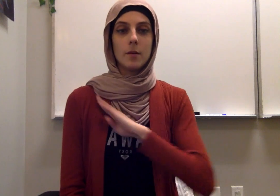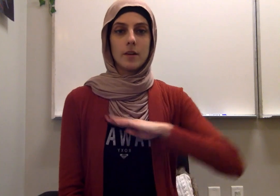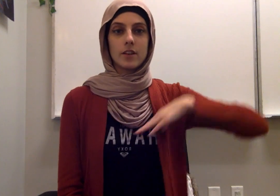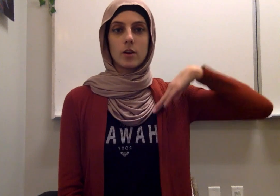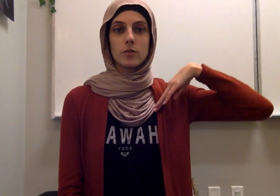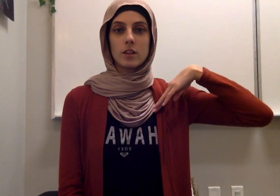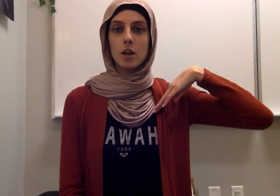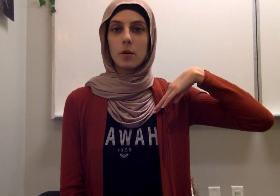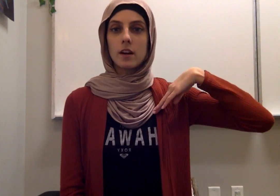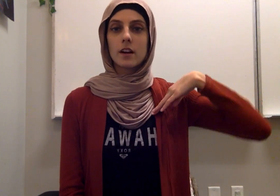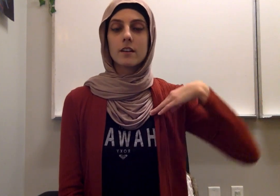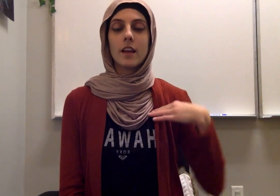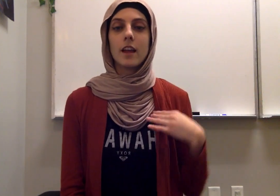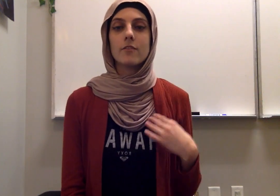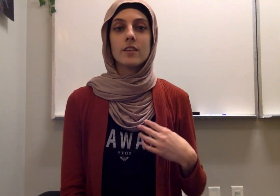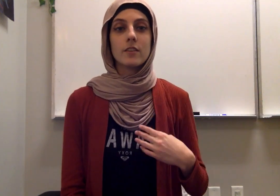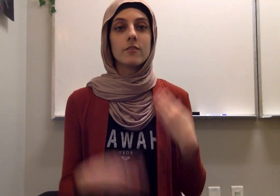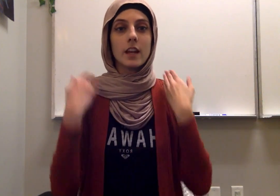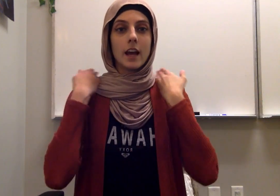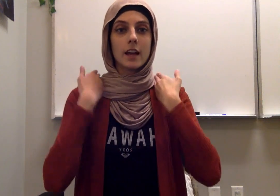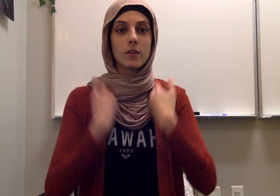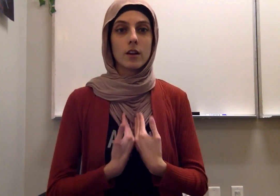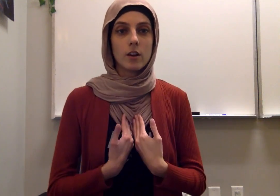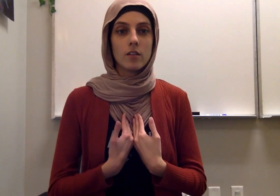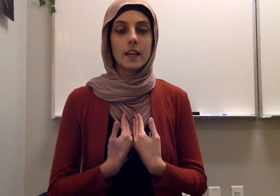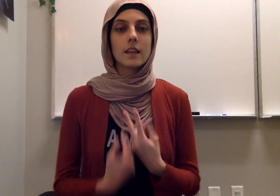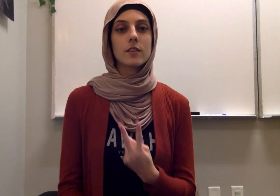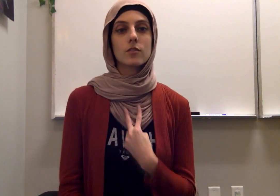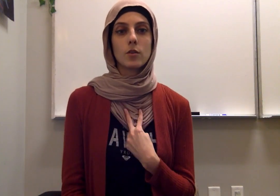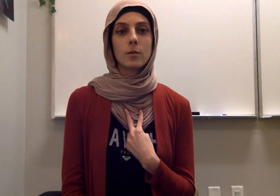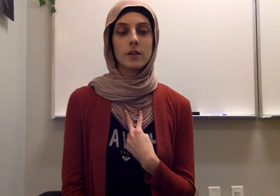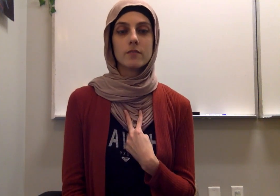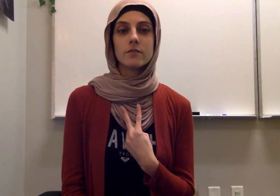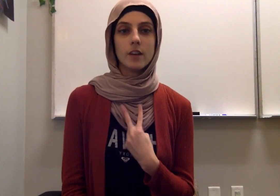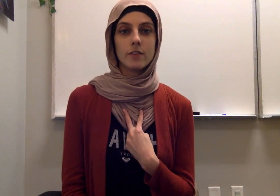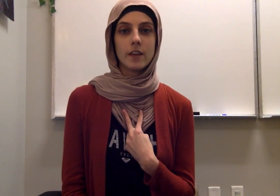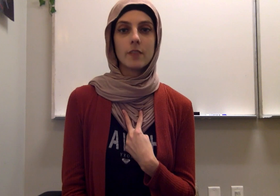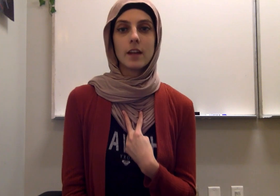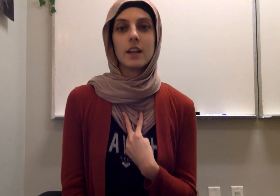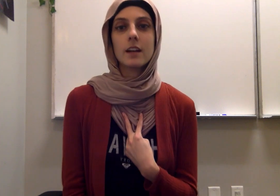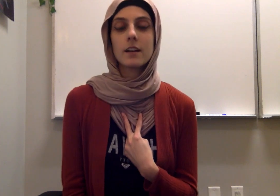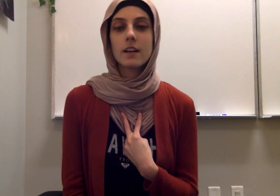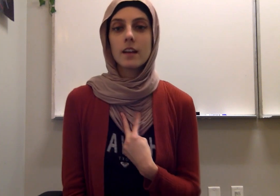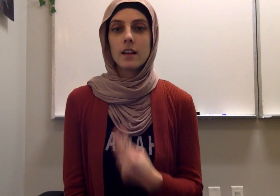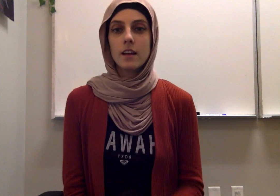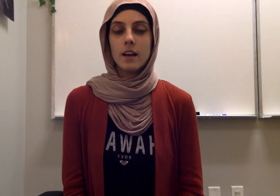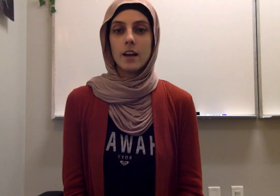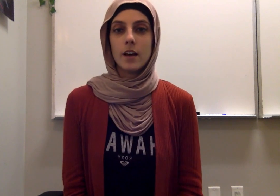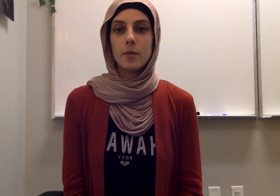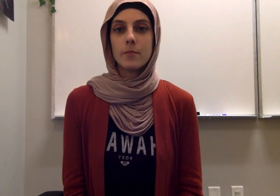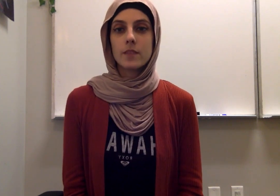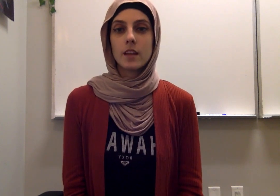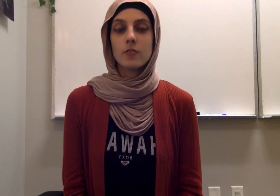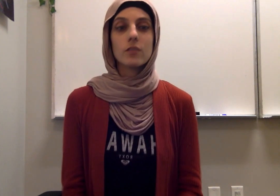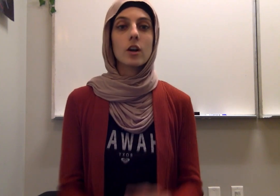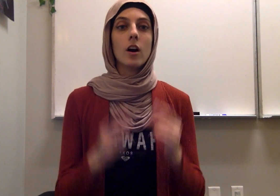it goes lower, if it's a V-neck, you can go like this or put a V right here. If you have a